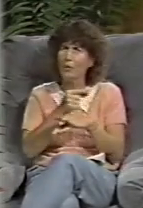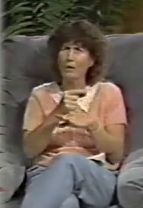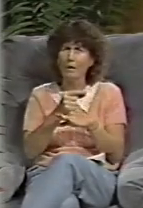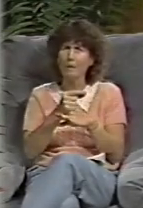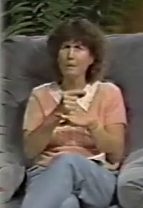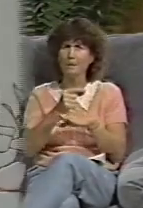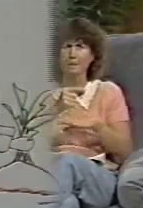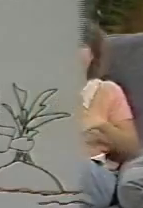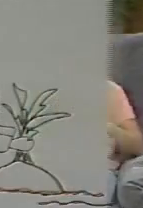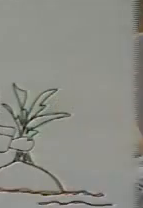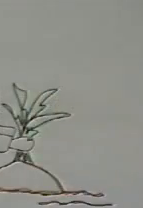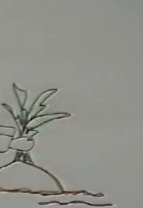ground.